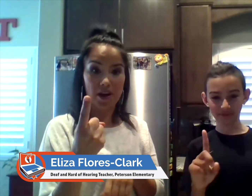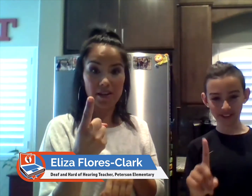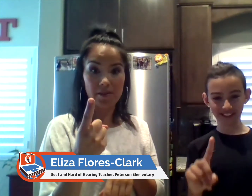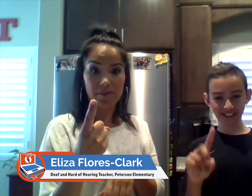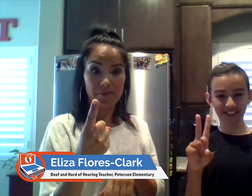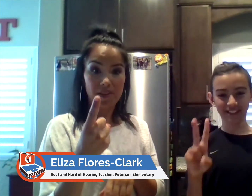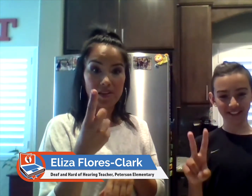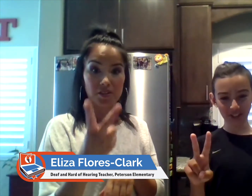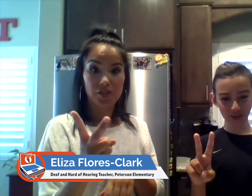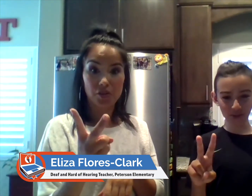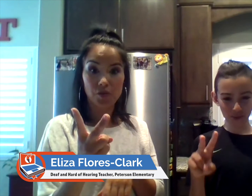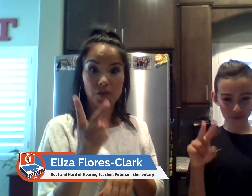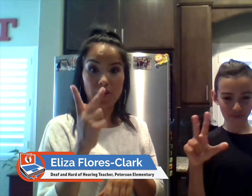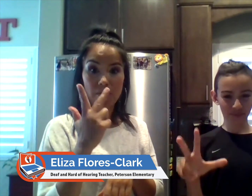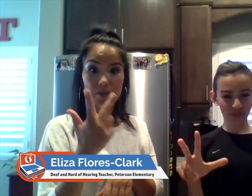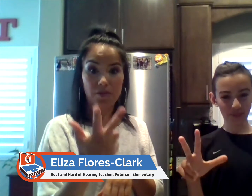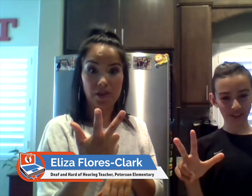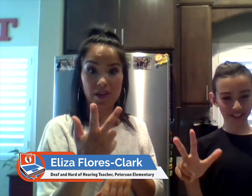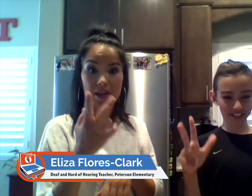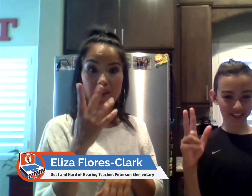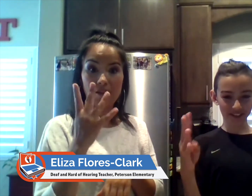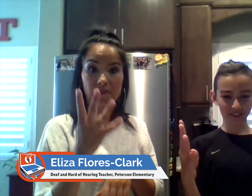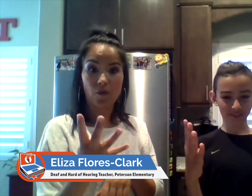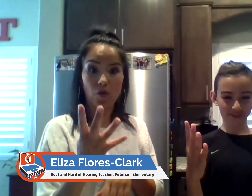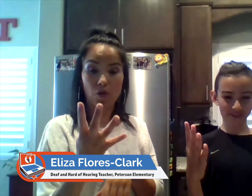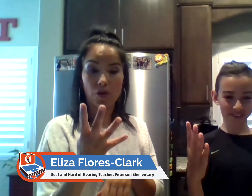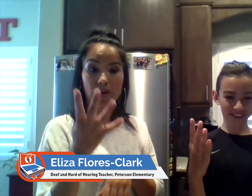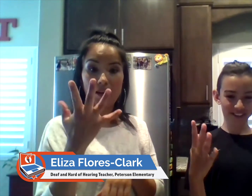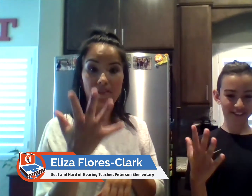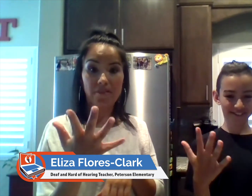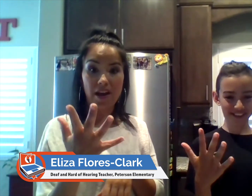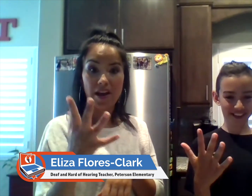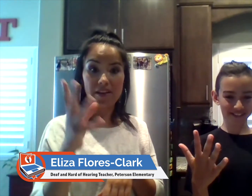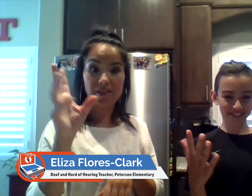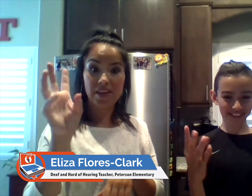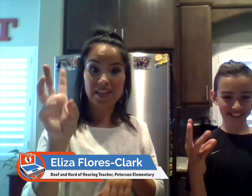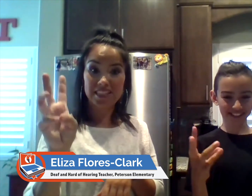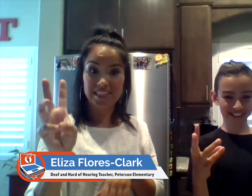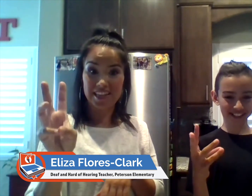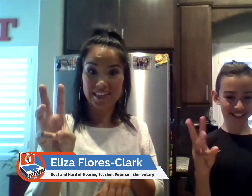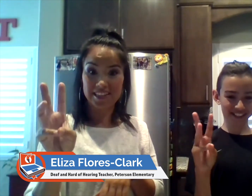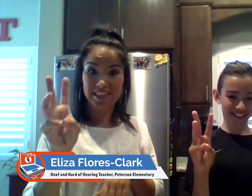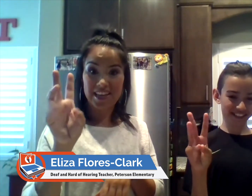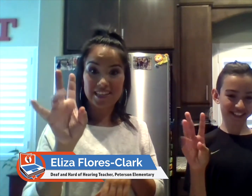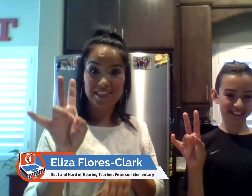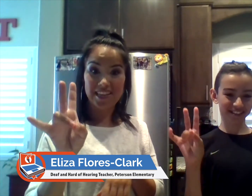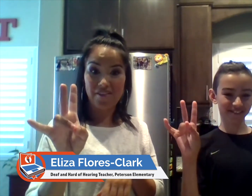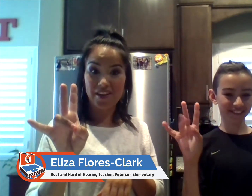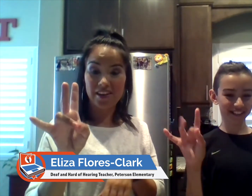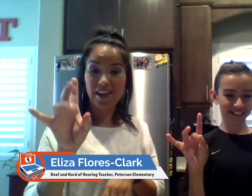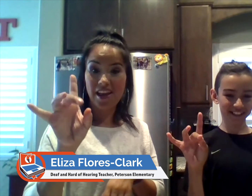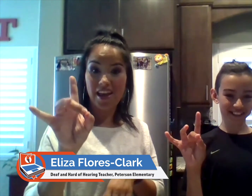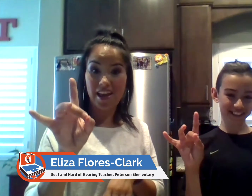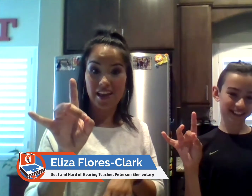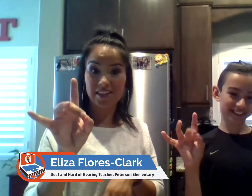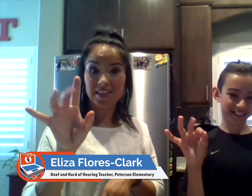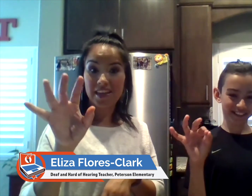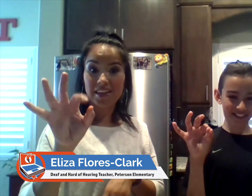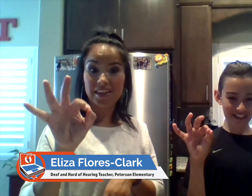1, 2, 3, 4, 5, 6, 7, 8,